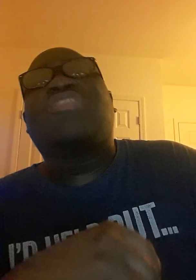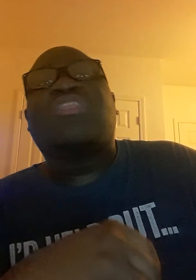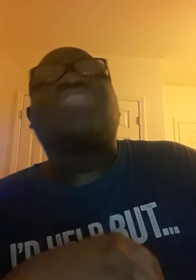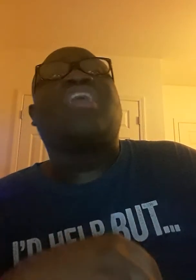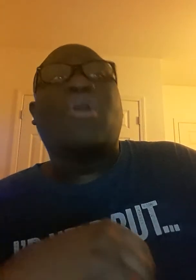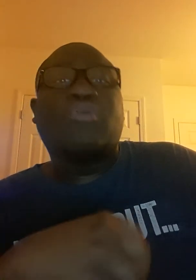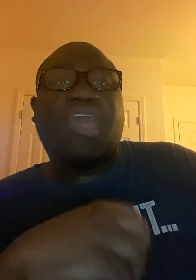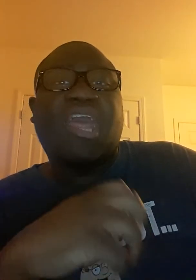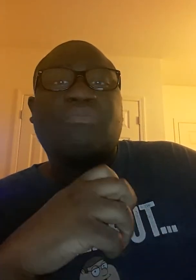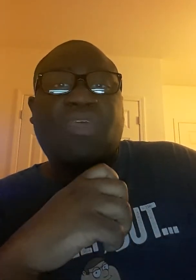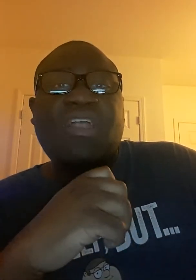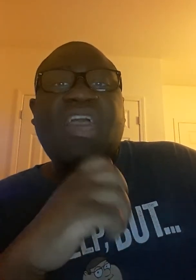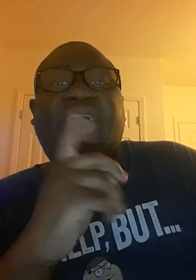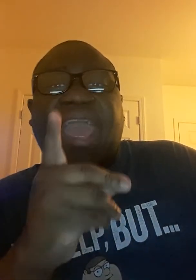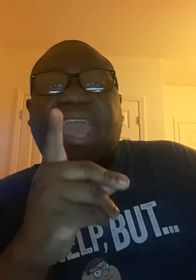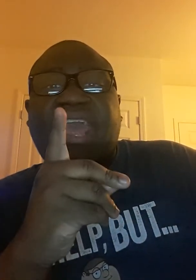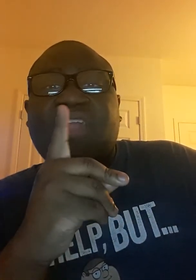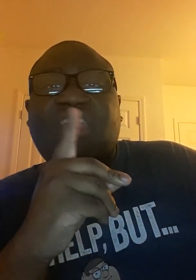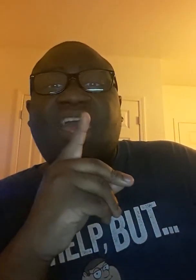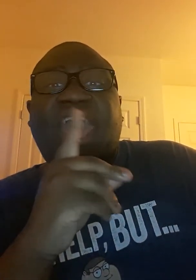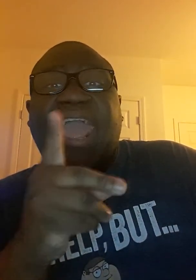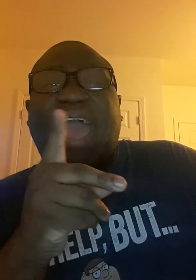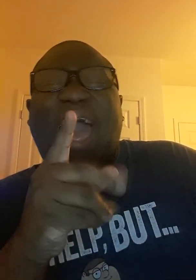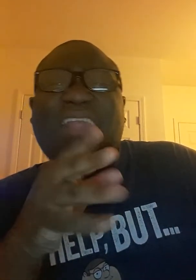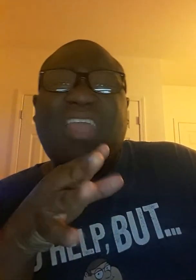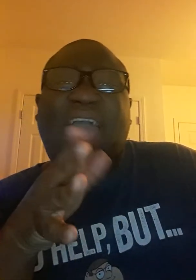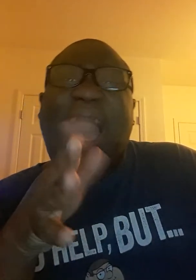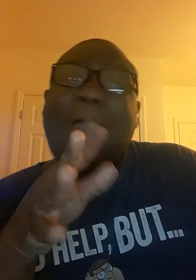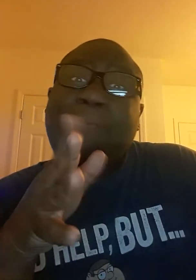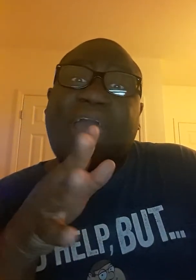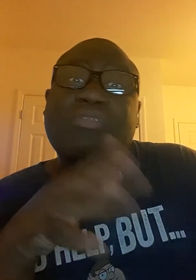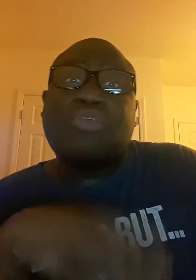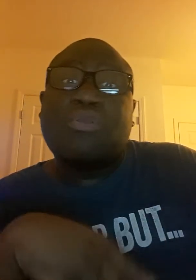video games, and I think I might do some